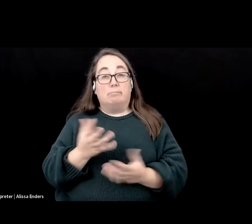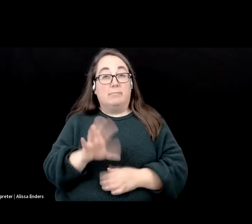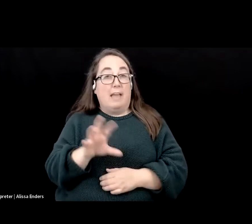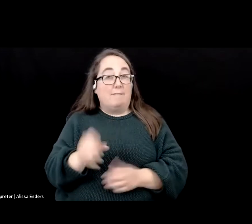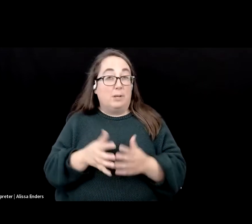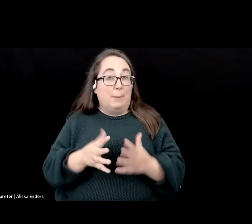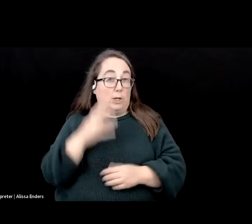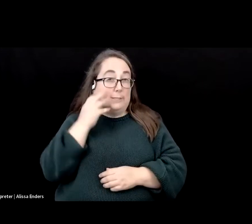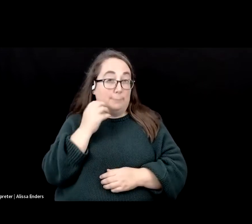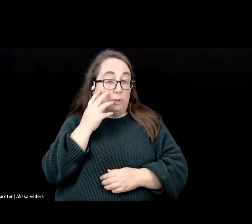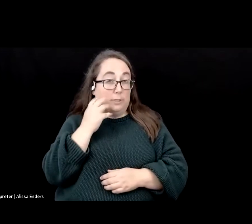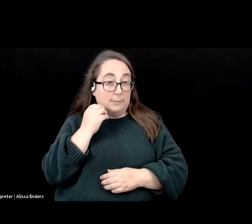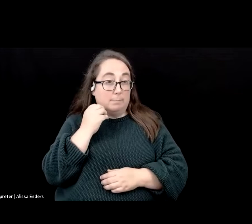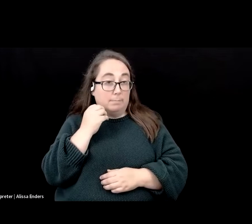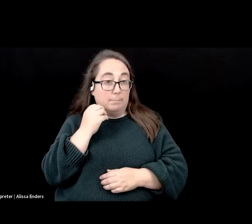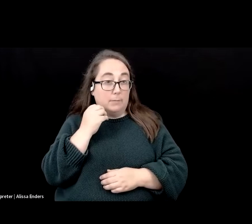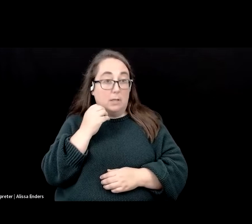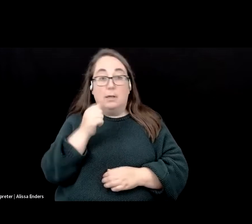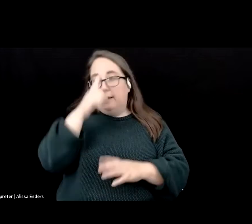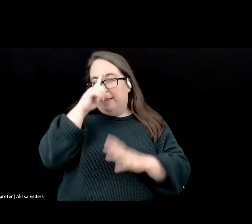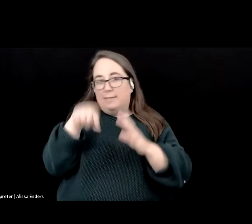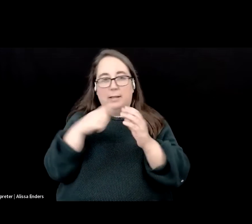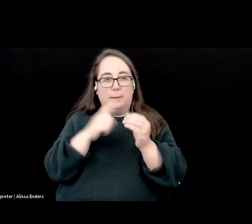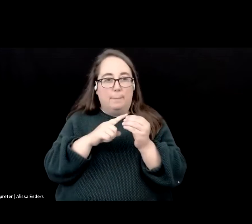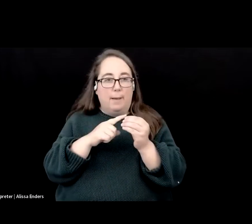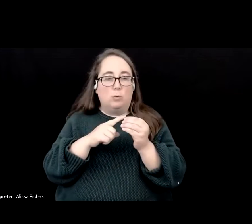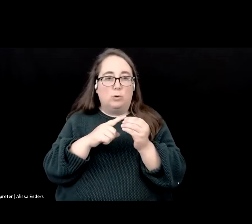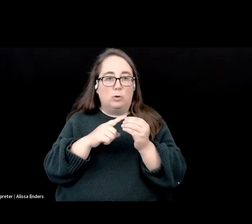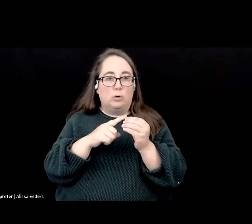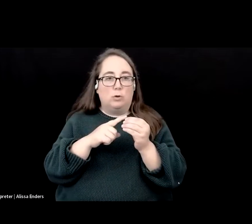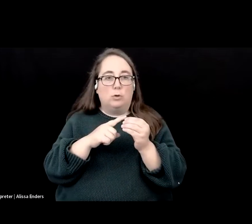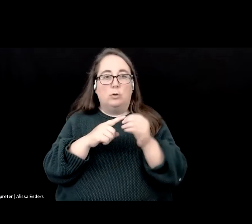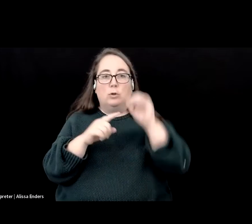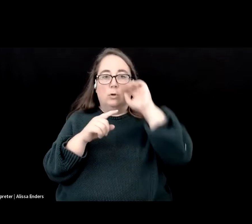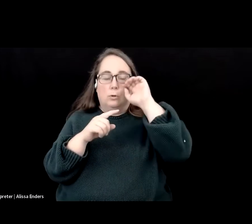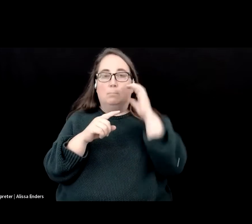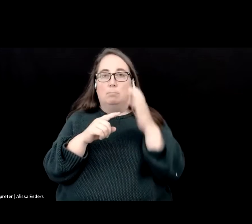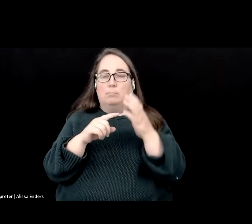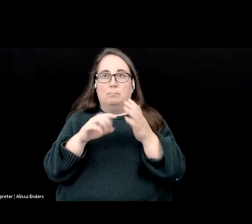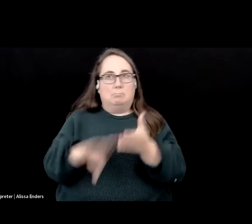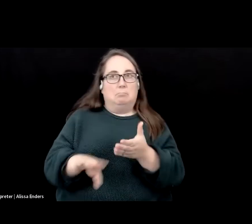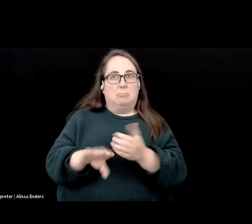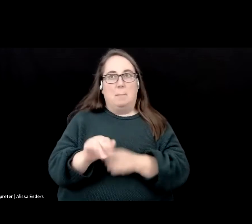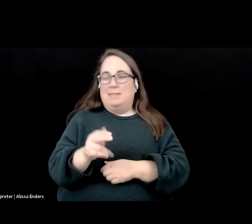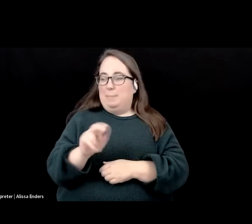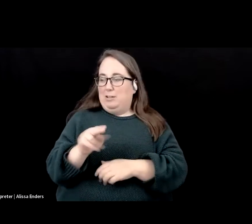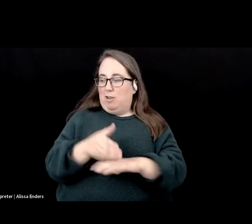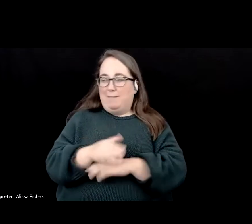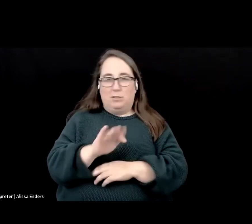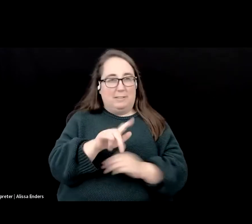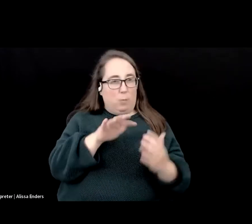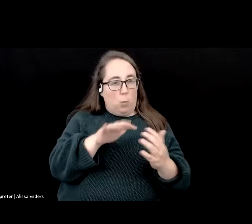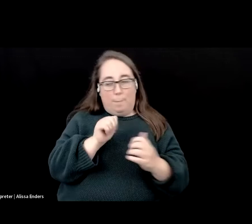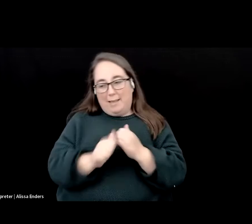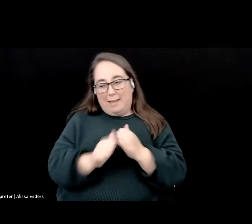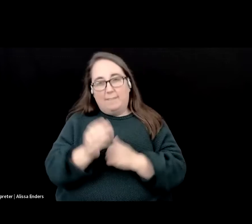right? You can think about post-emancipation after the Civil War. The passage of the 14th